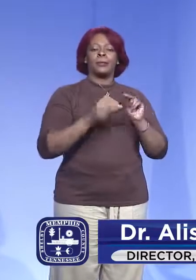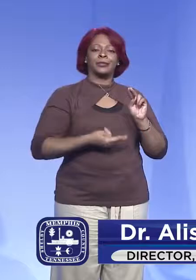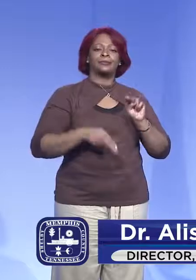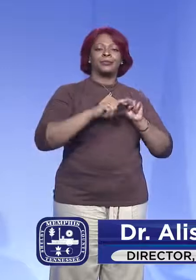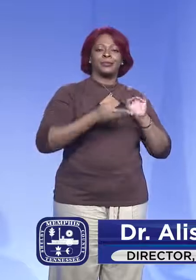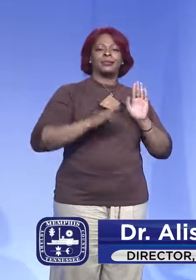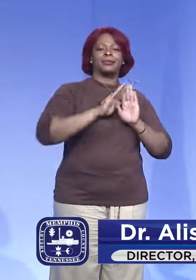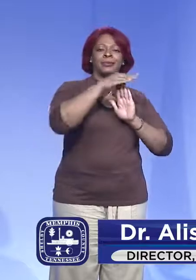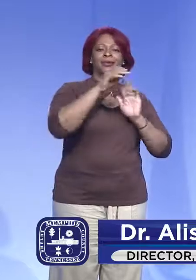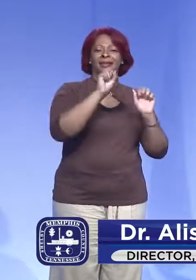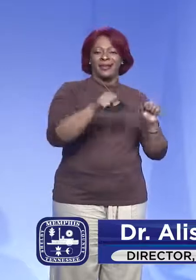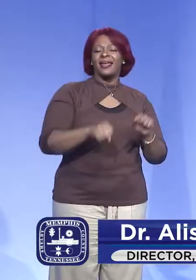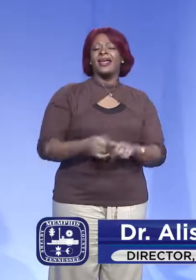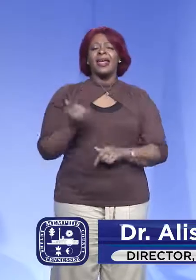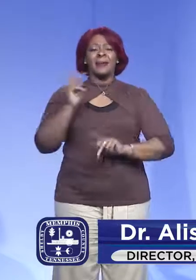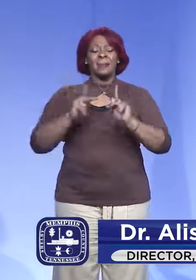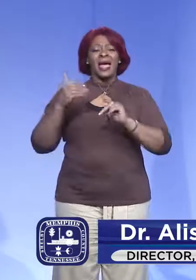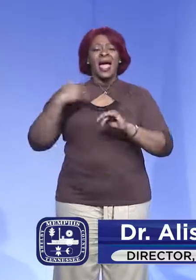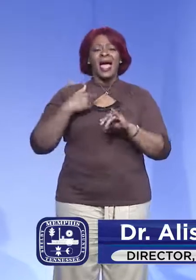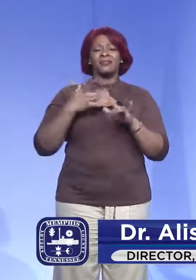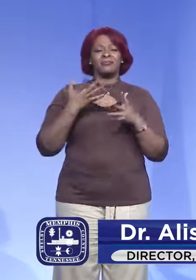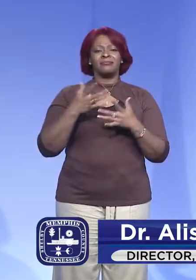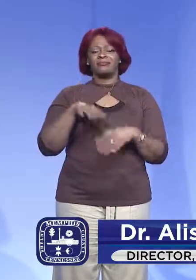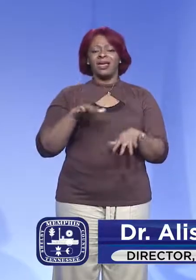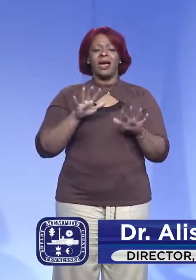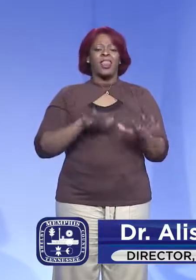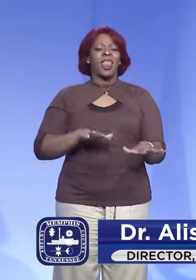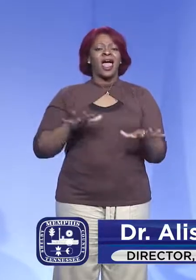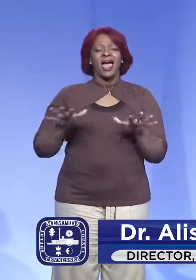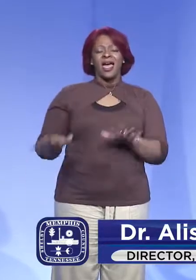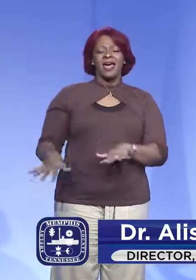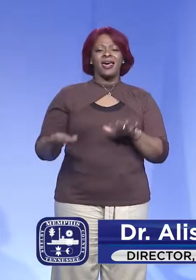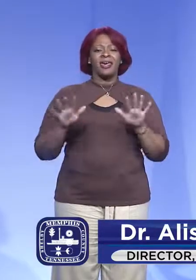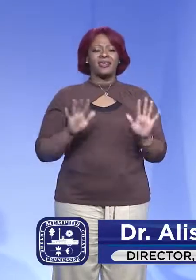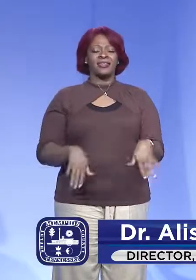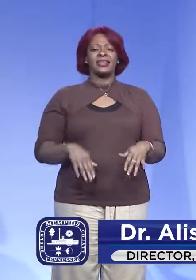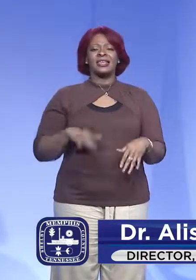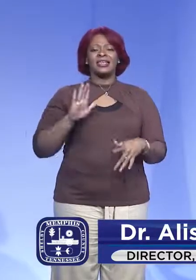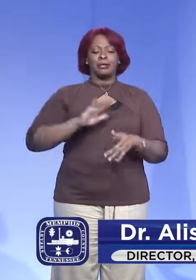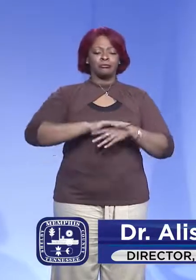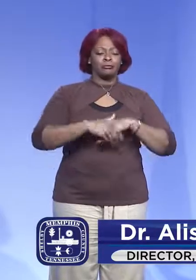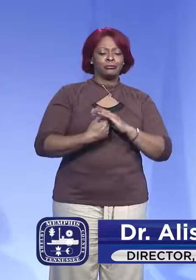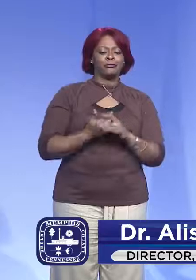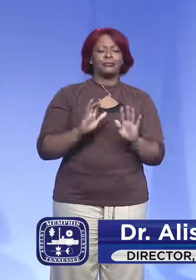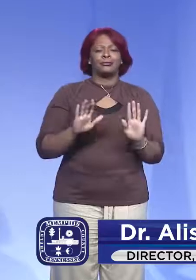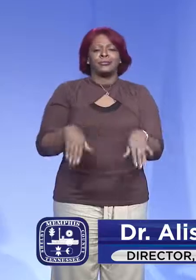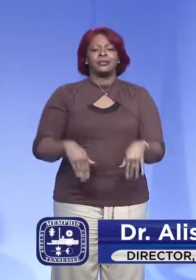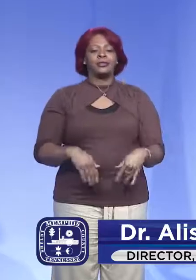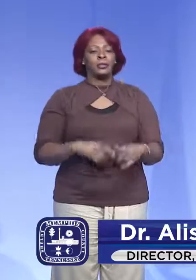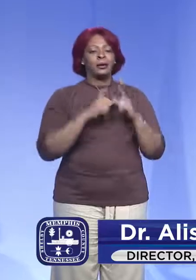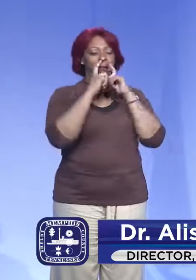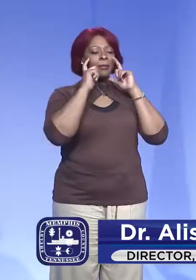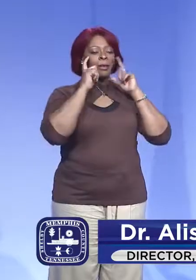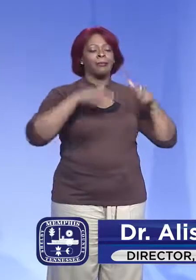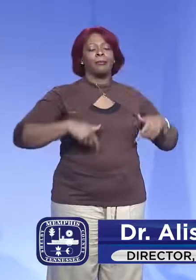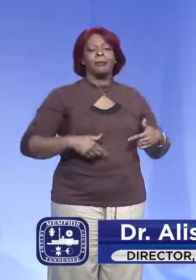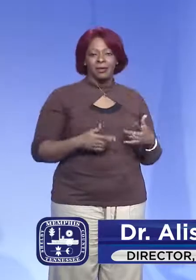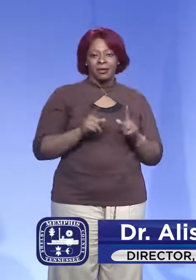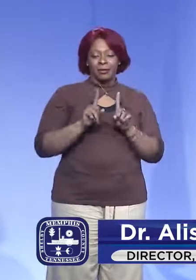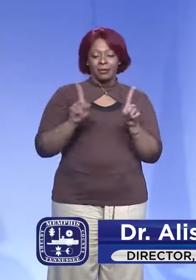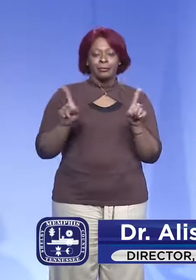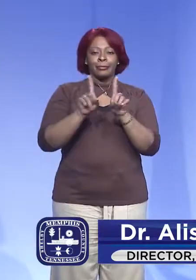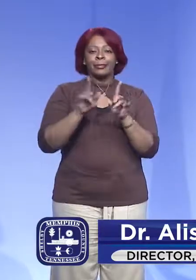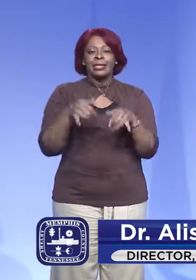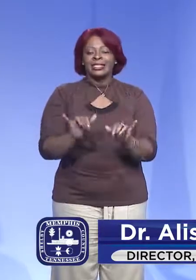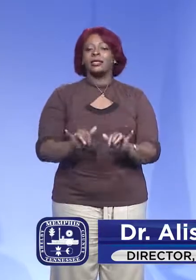if people sort of have any lapse or lax in their hygienic measures, wearing the mask, social distancing, and so on, our